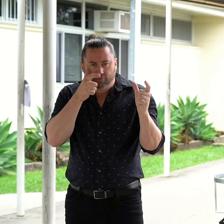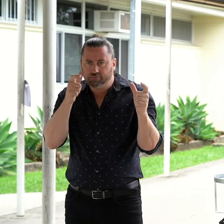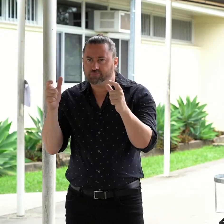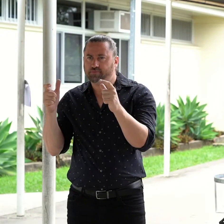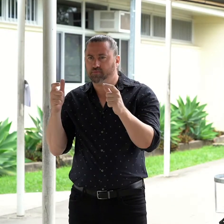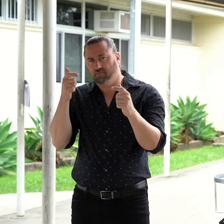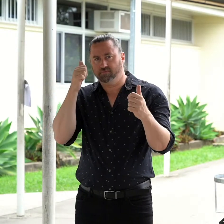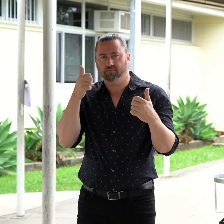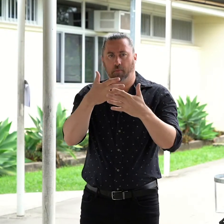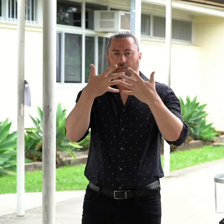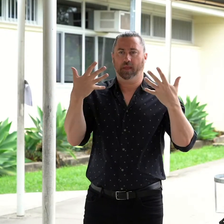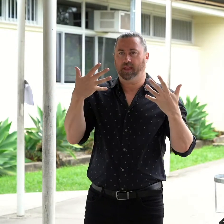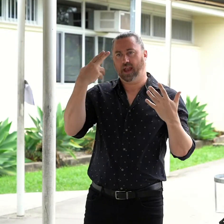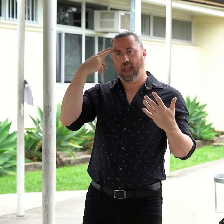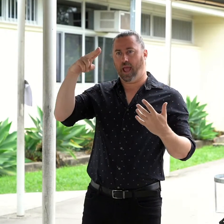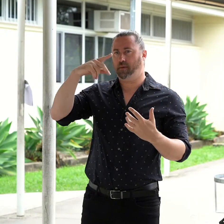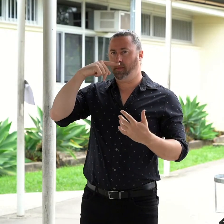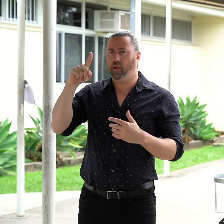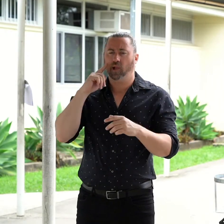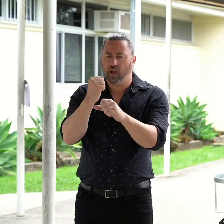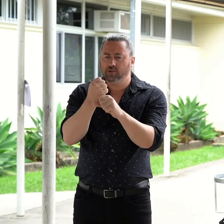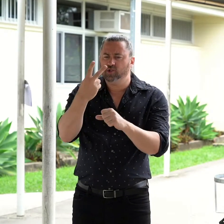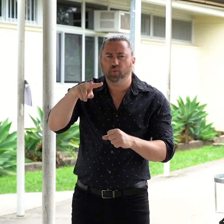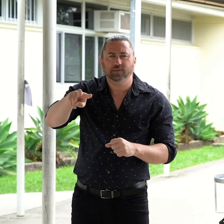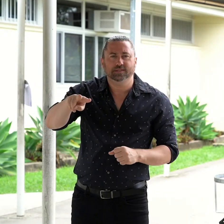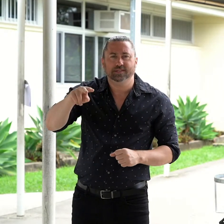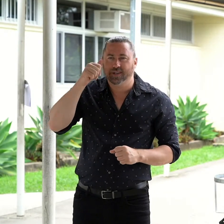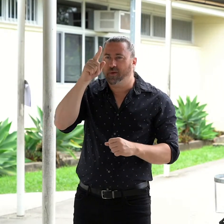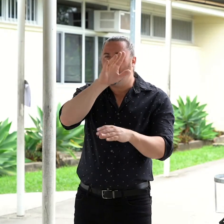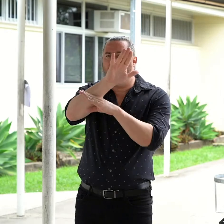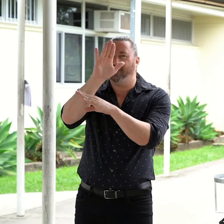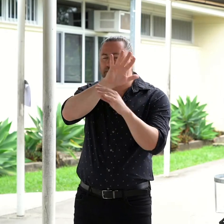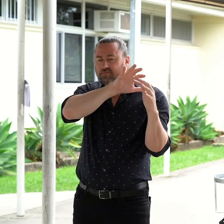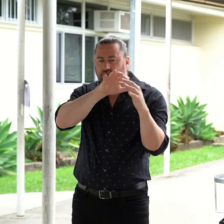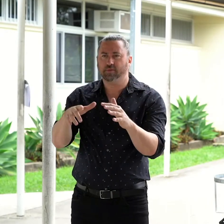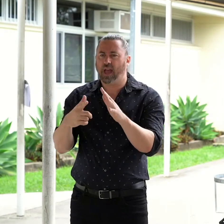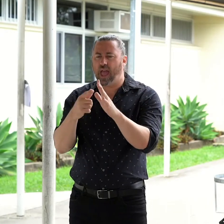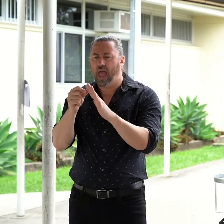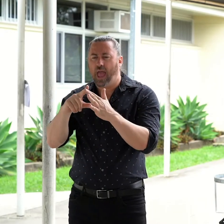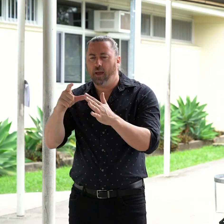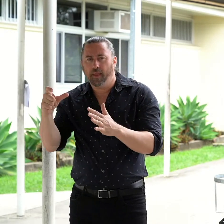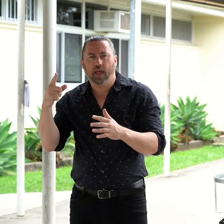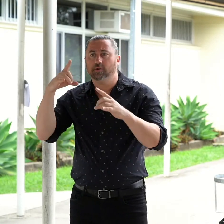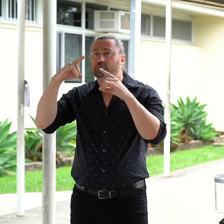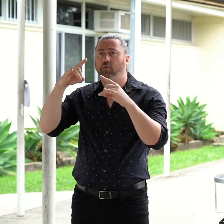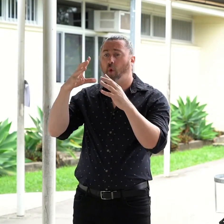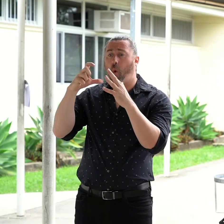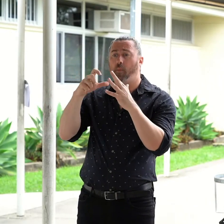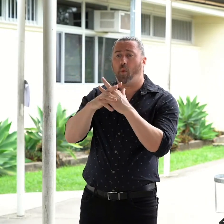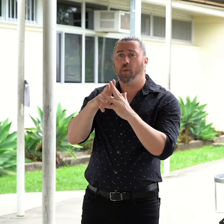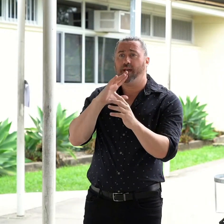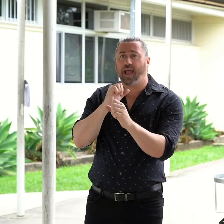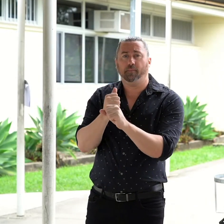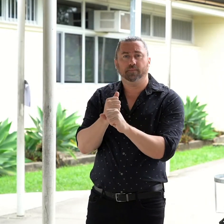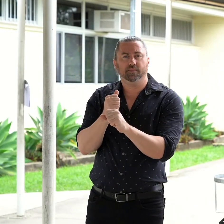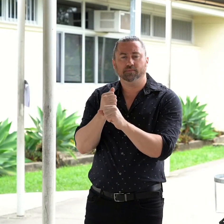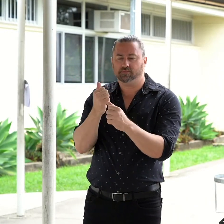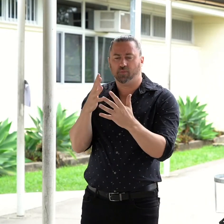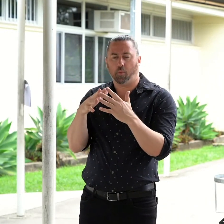dignitaries from big events. They did G20, they've done overlays with APEC, they've done the Commonwealth Games. So we've actually got very experienced as